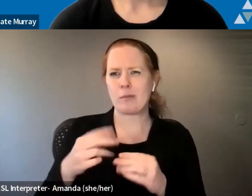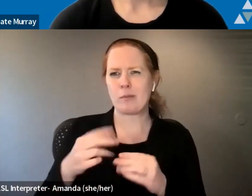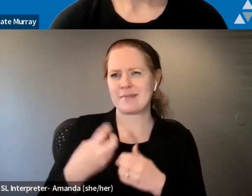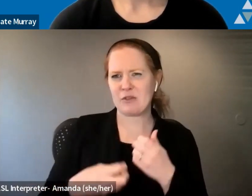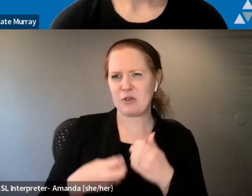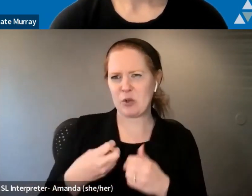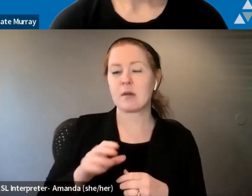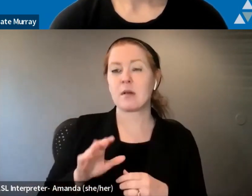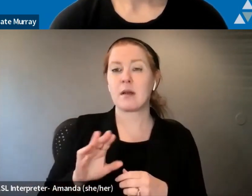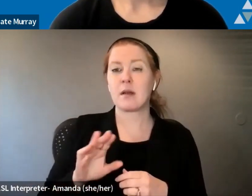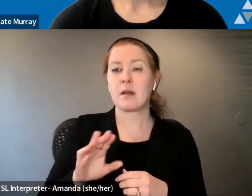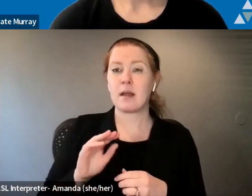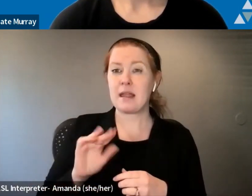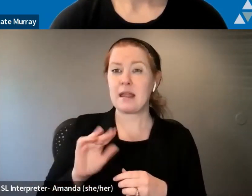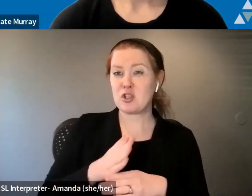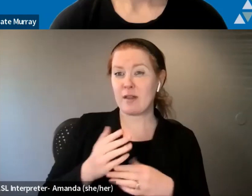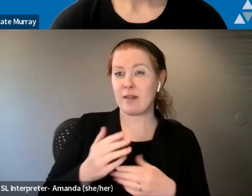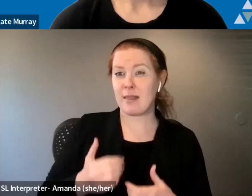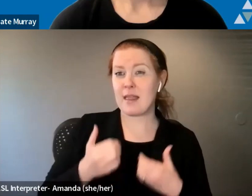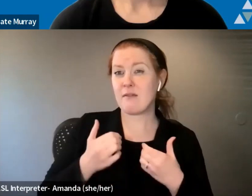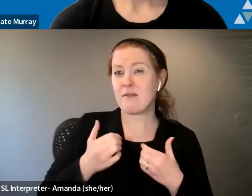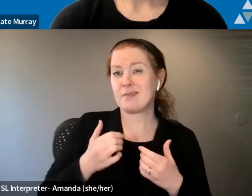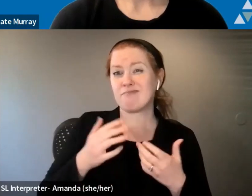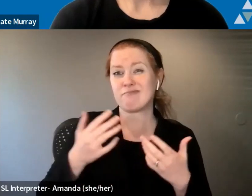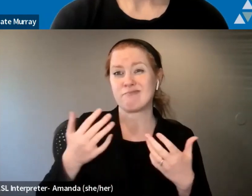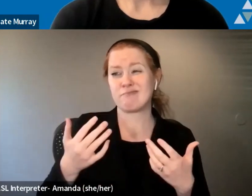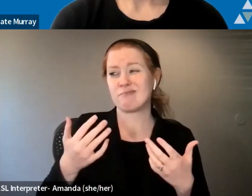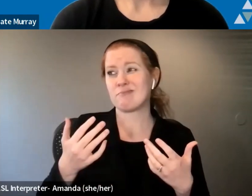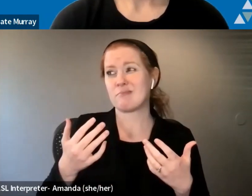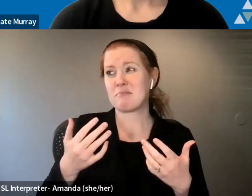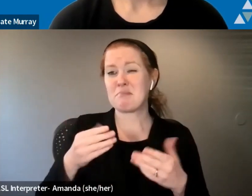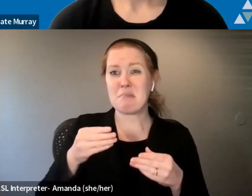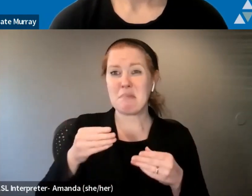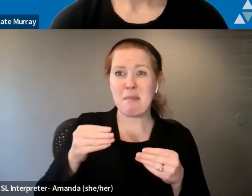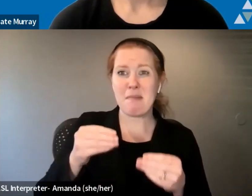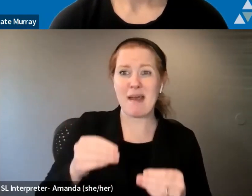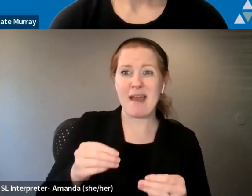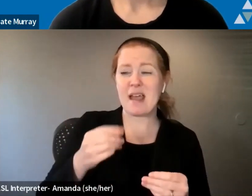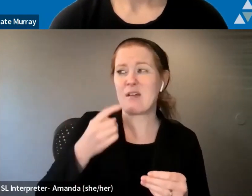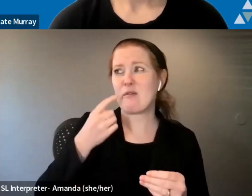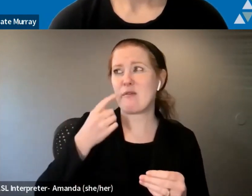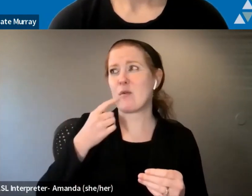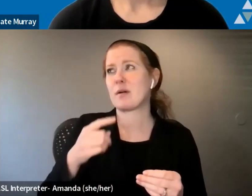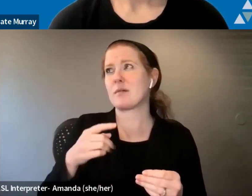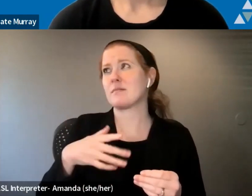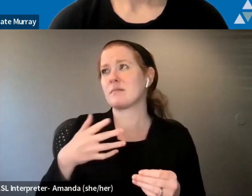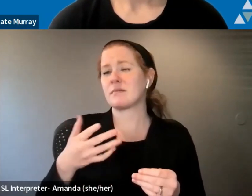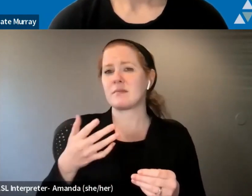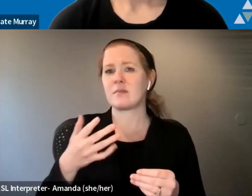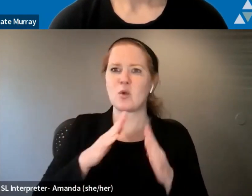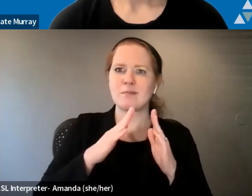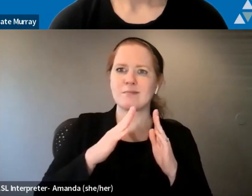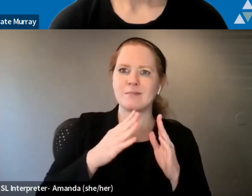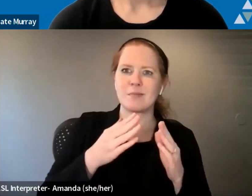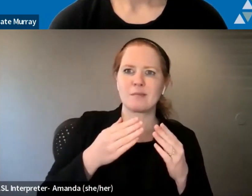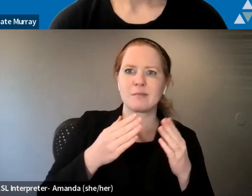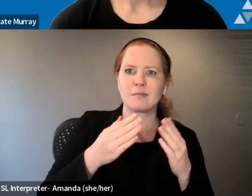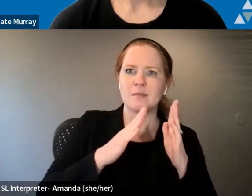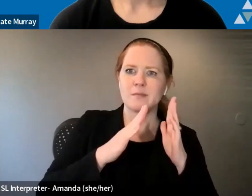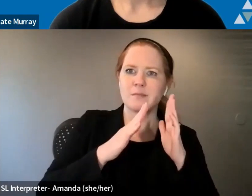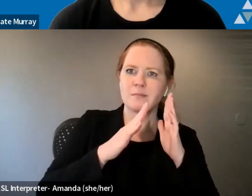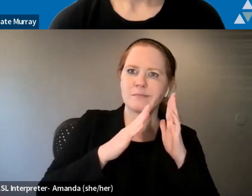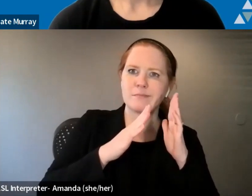if shared living is simply paying for room and board and the